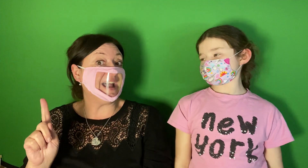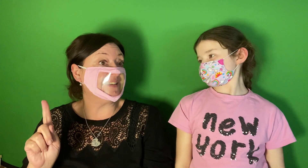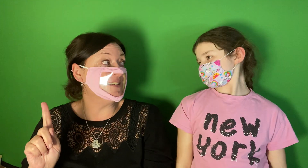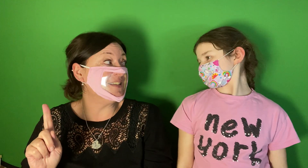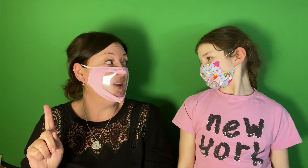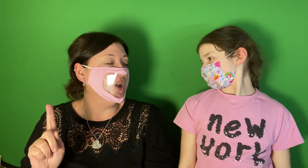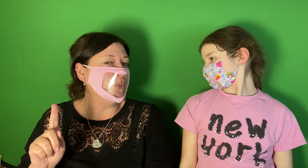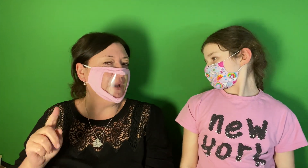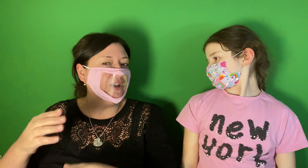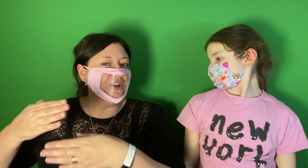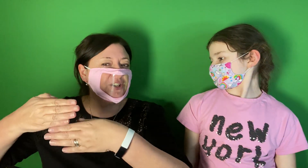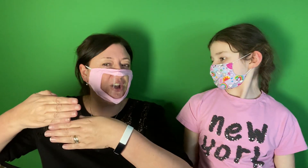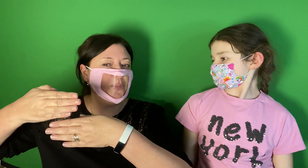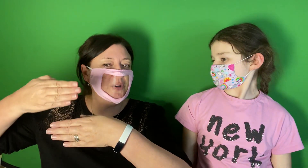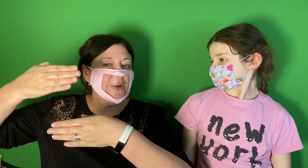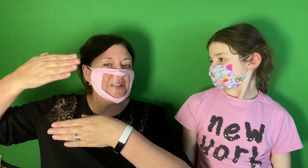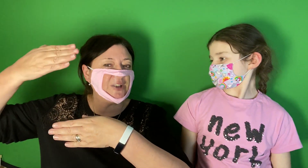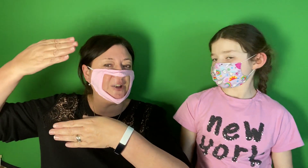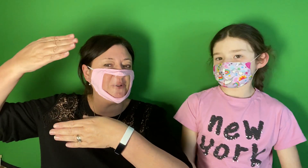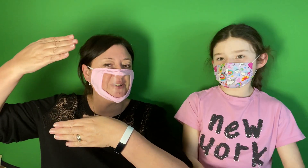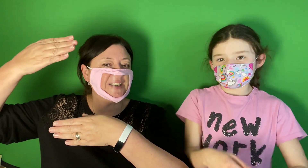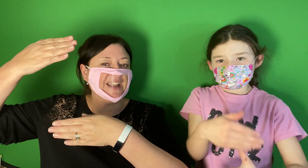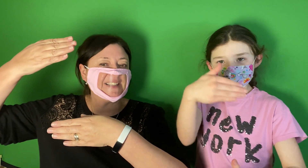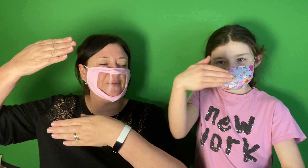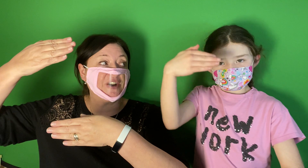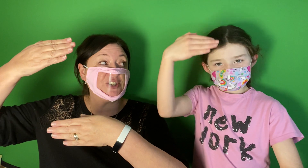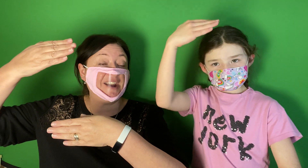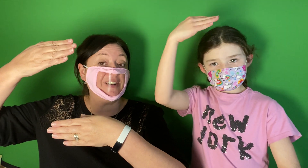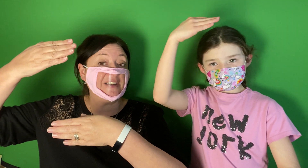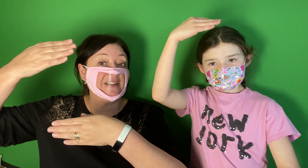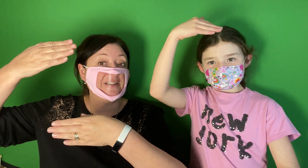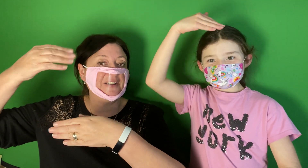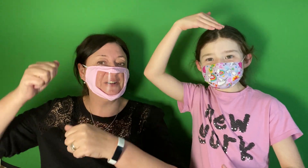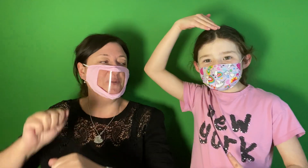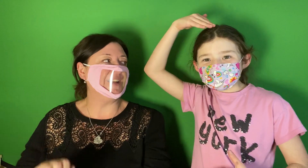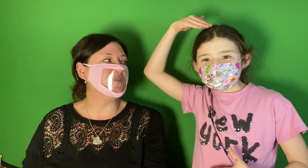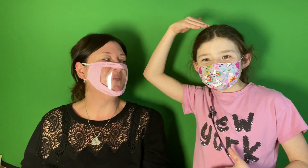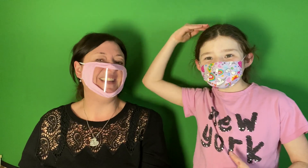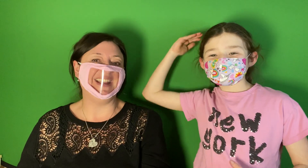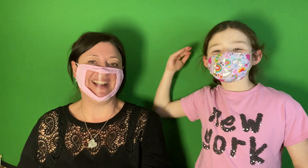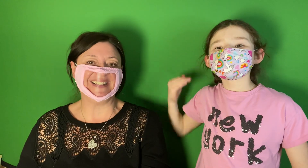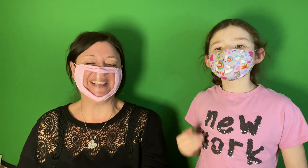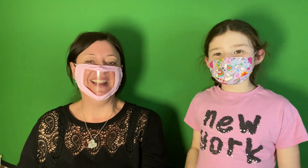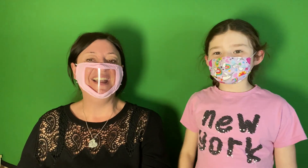And we could open a window to let some fresh air in, couldn't yeah. we? Yes.